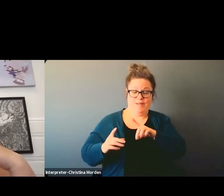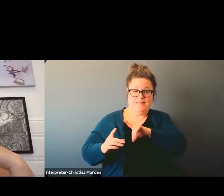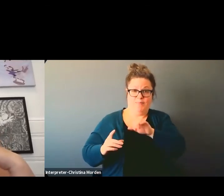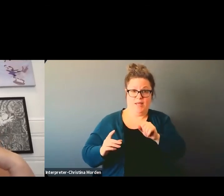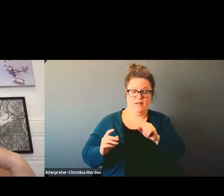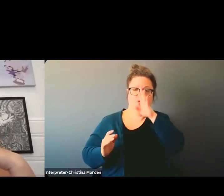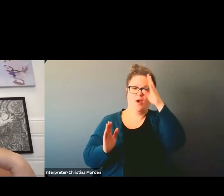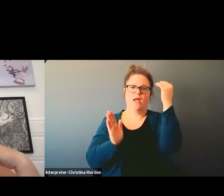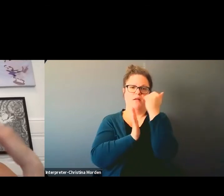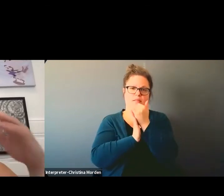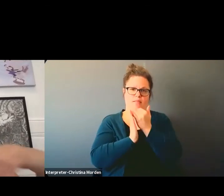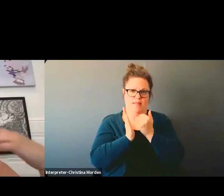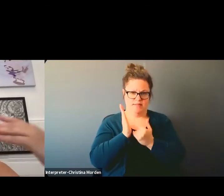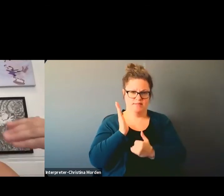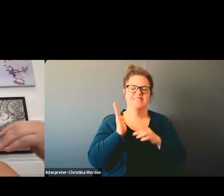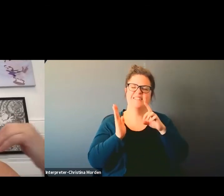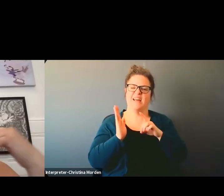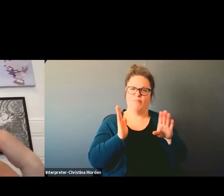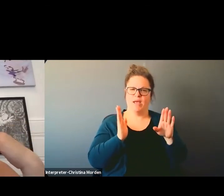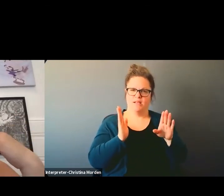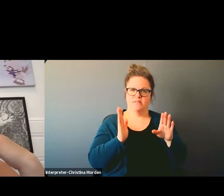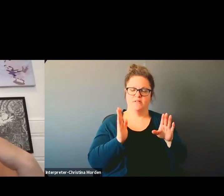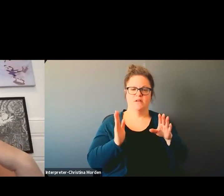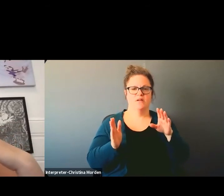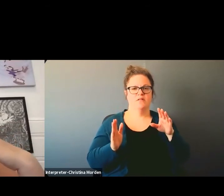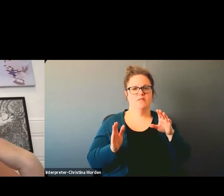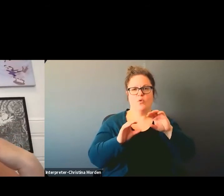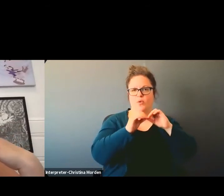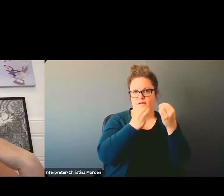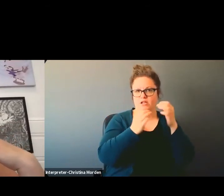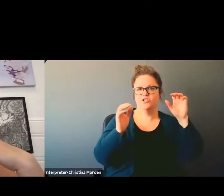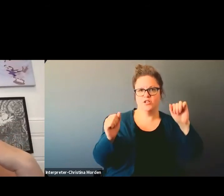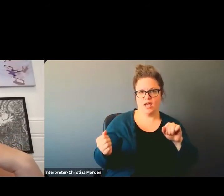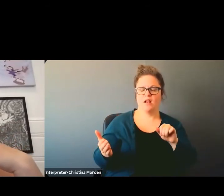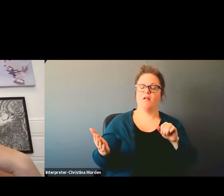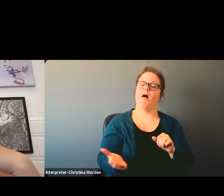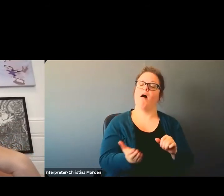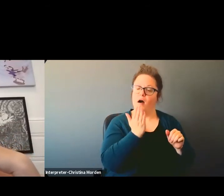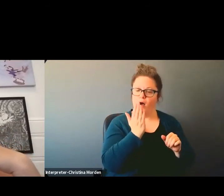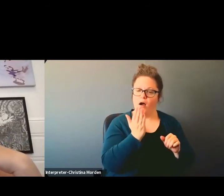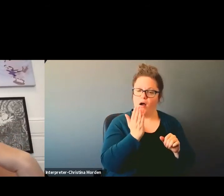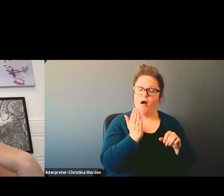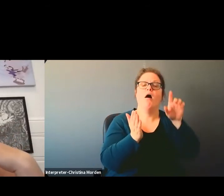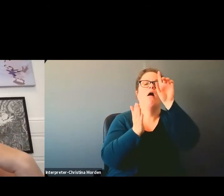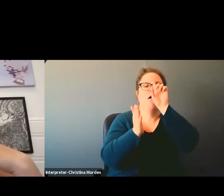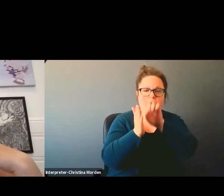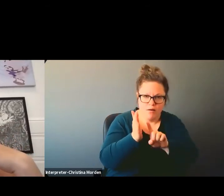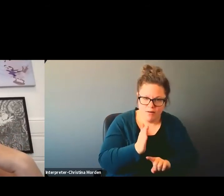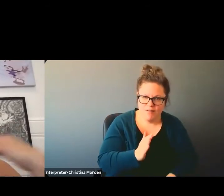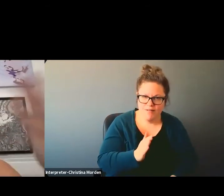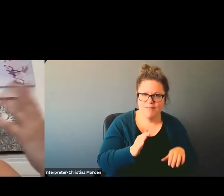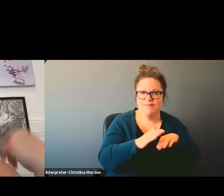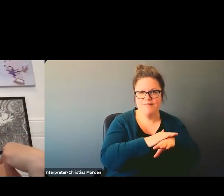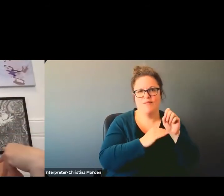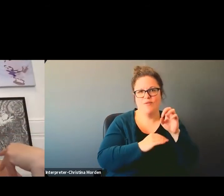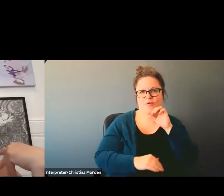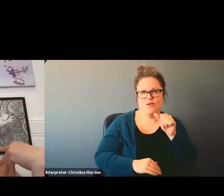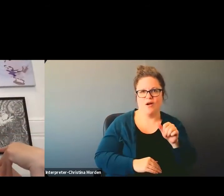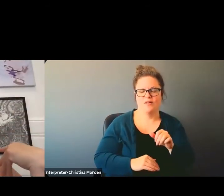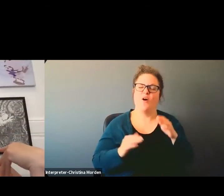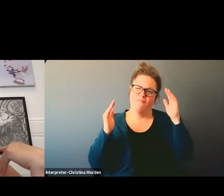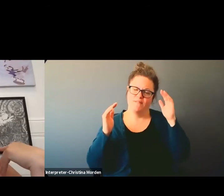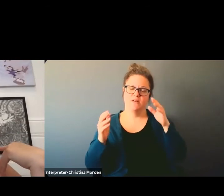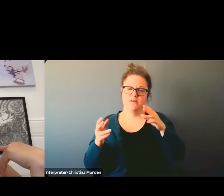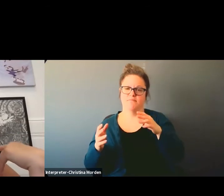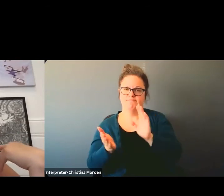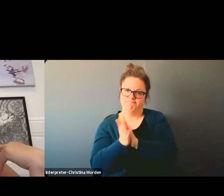spaces and creating a database that will hopefully become an app that people can use to learn about accessibility. So hopefully I answered